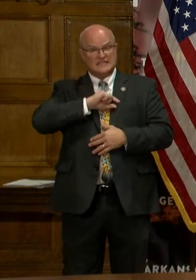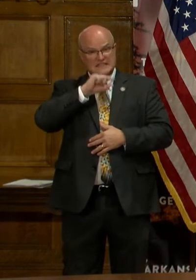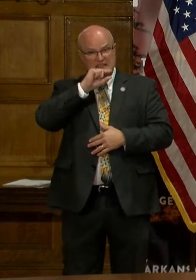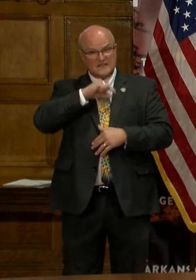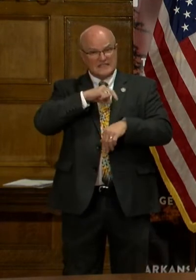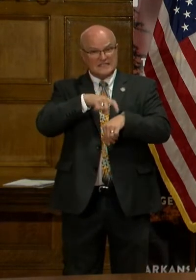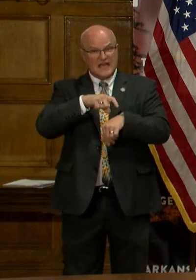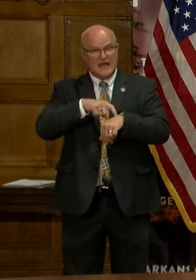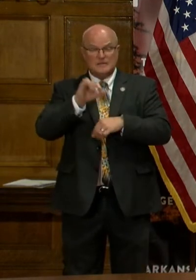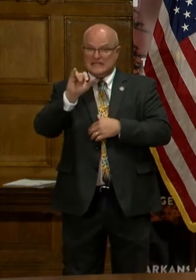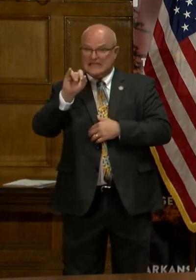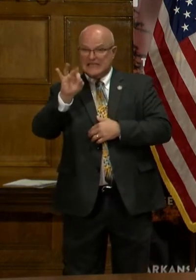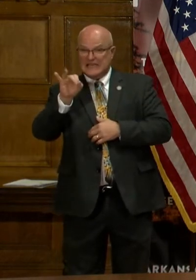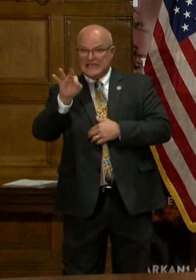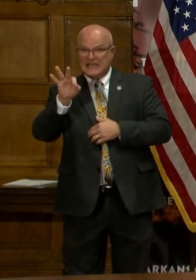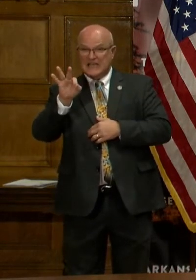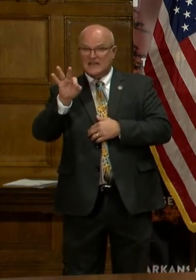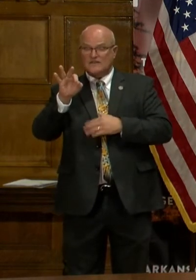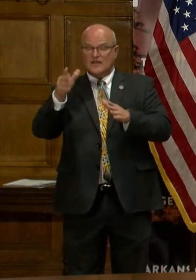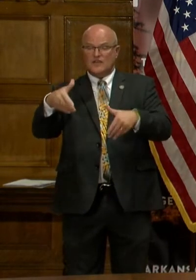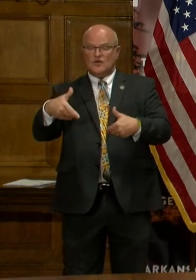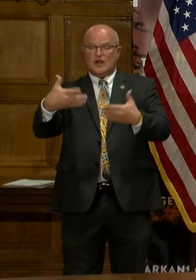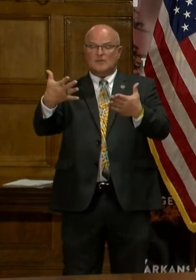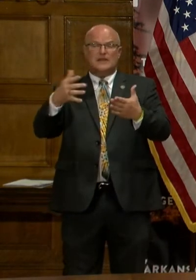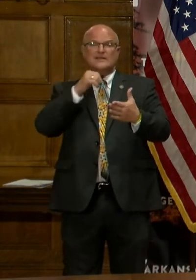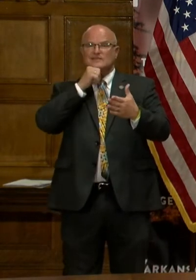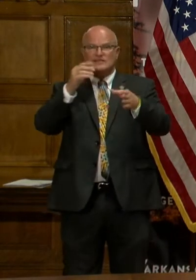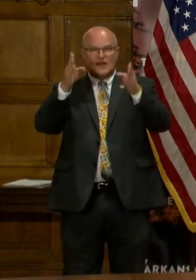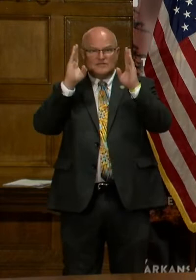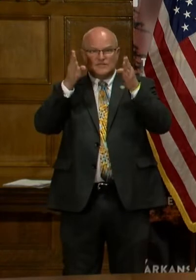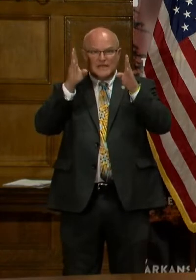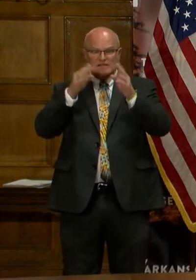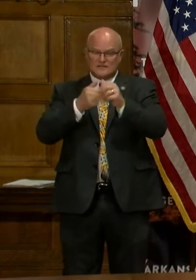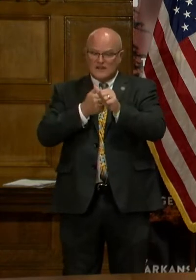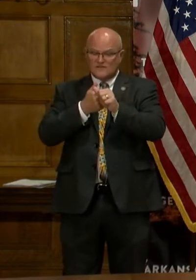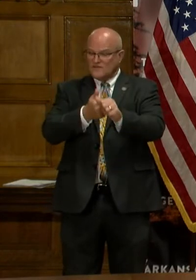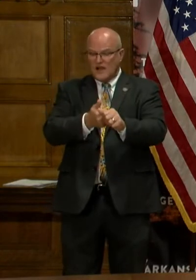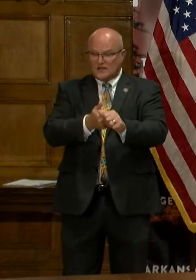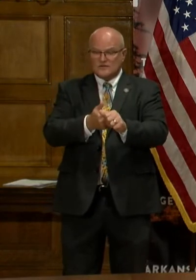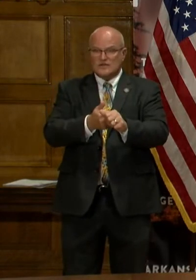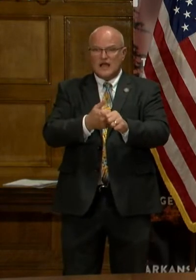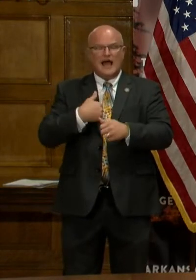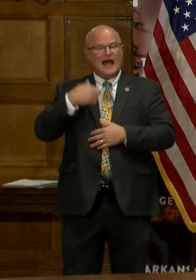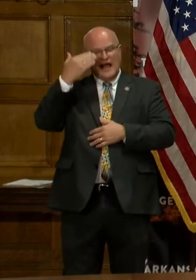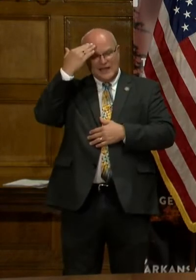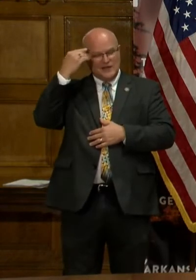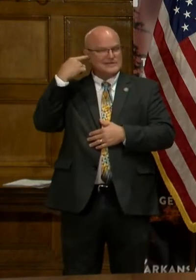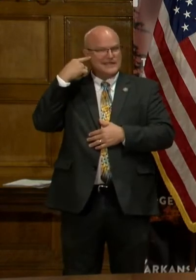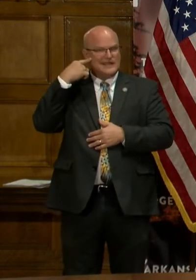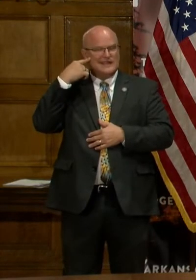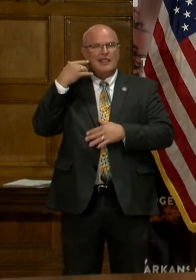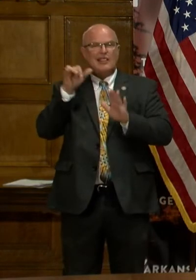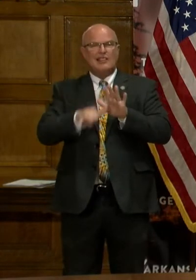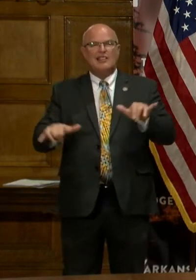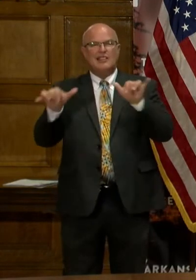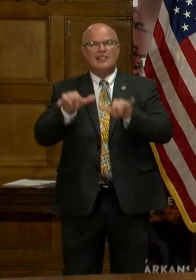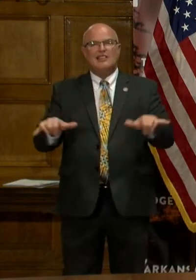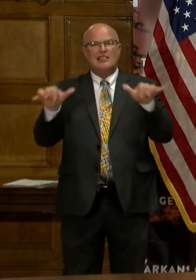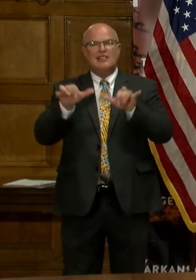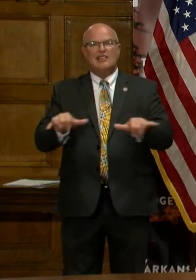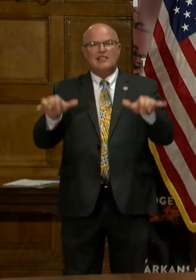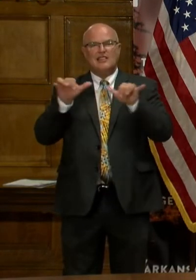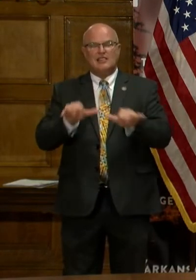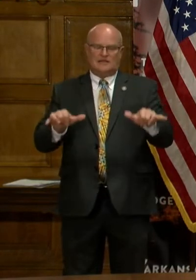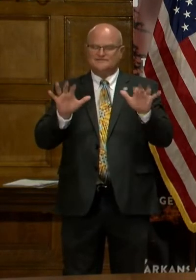Thanksgiving, that if the recommendations are not adhered to, and again, I know I sound like a broken record, but it's the same 3